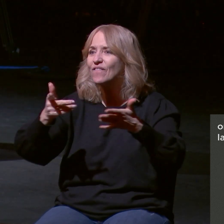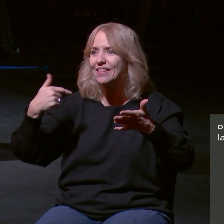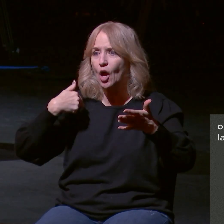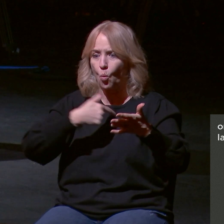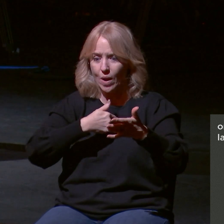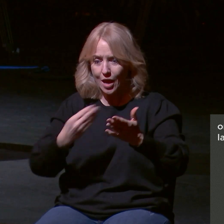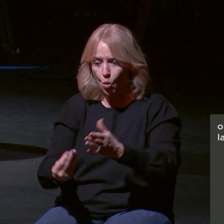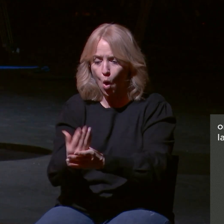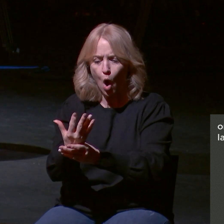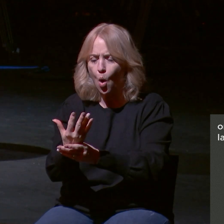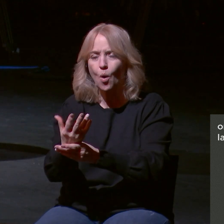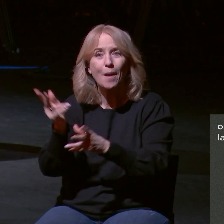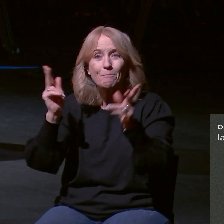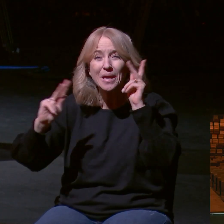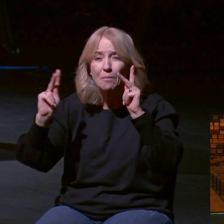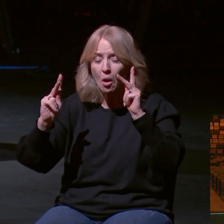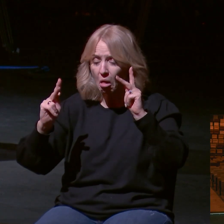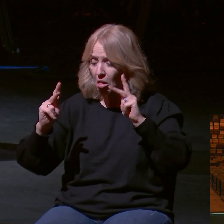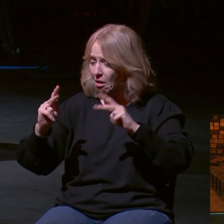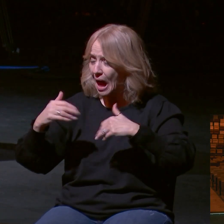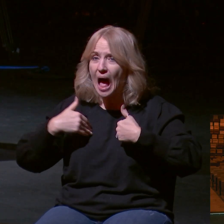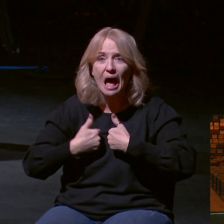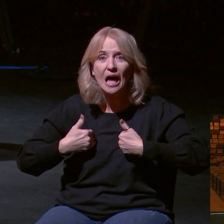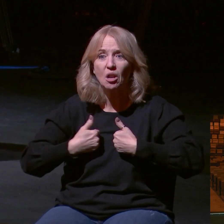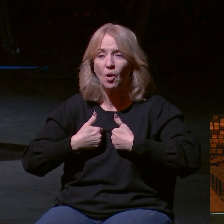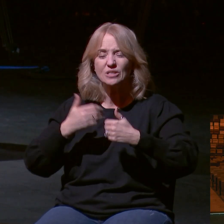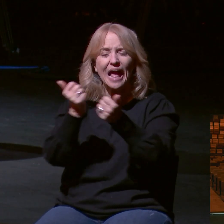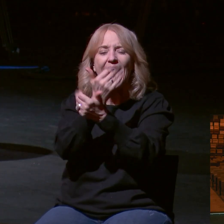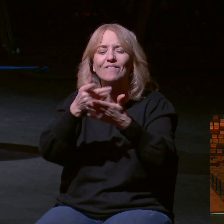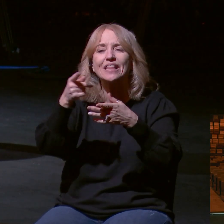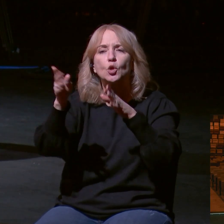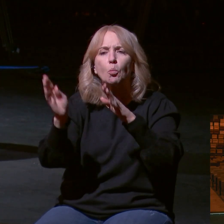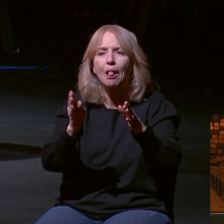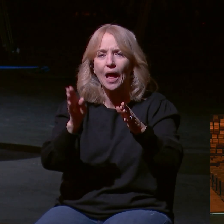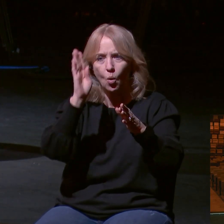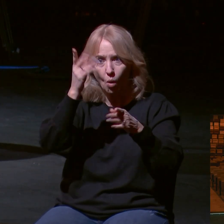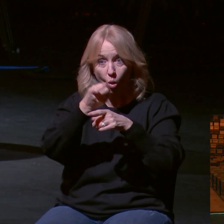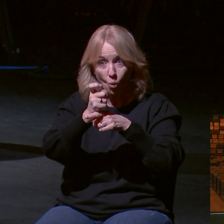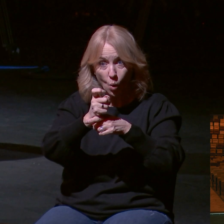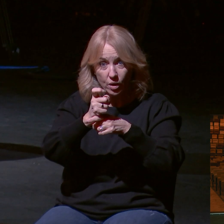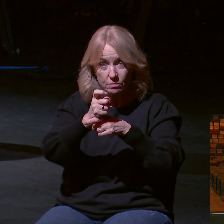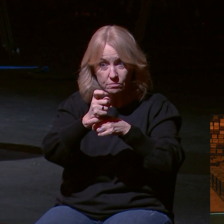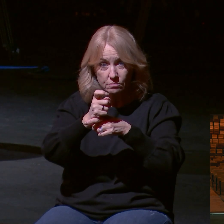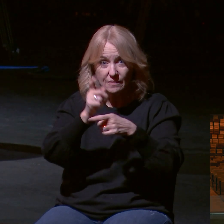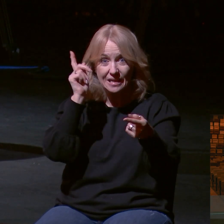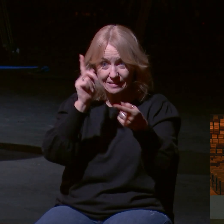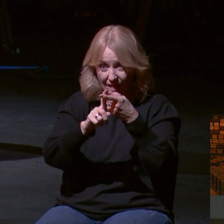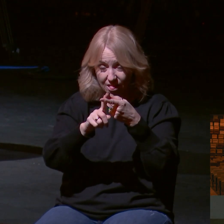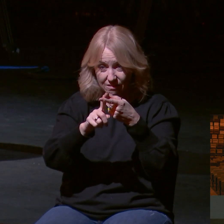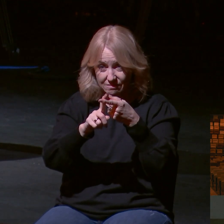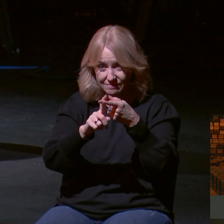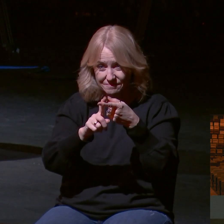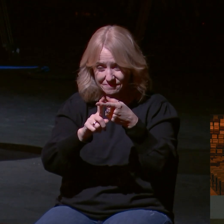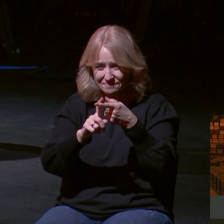the labor of your hands. Sometimes we do get discouraged, but oftentimes we just get distracted